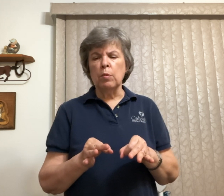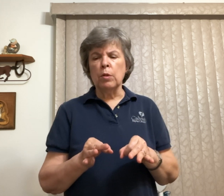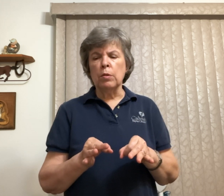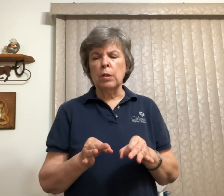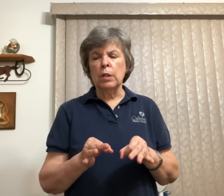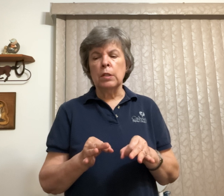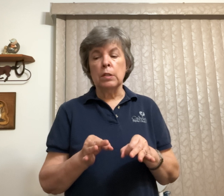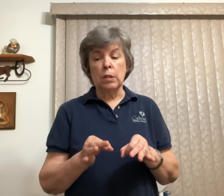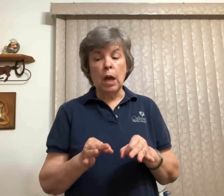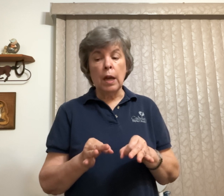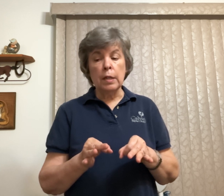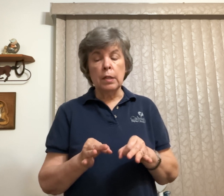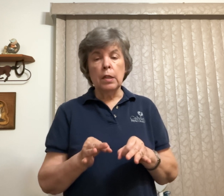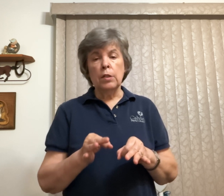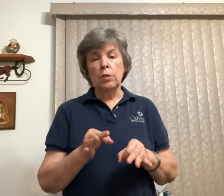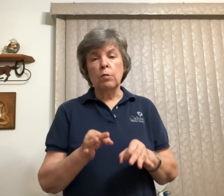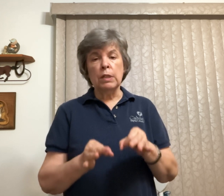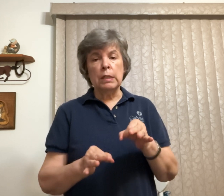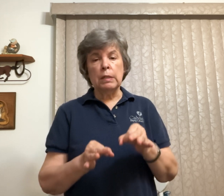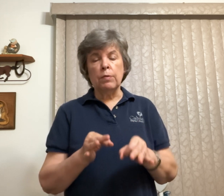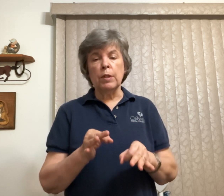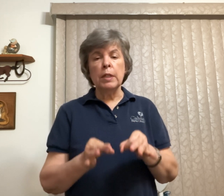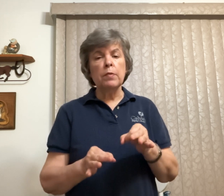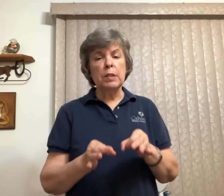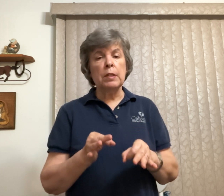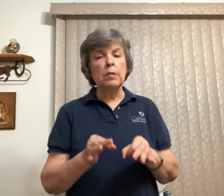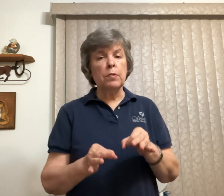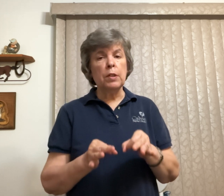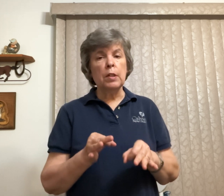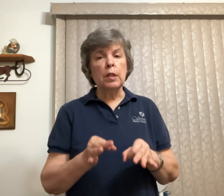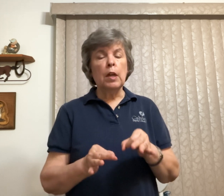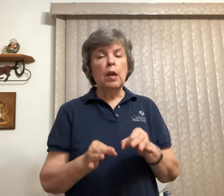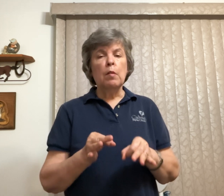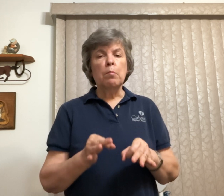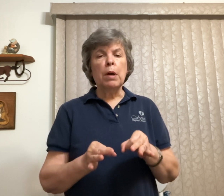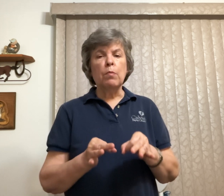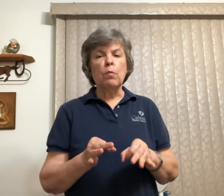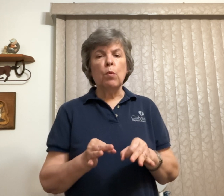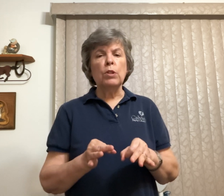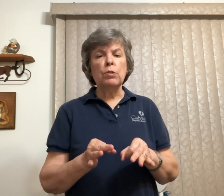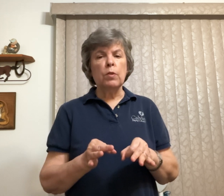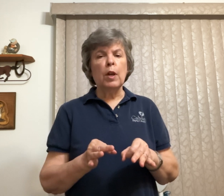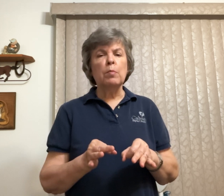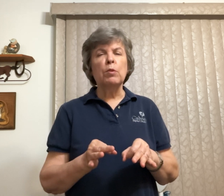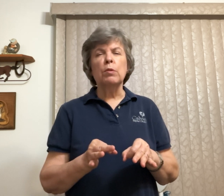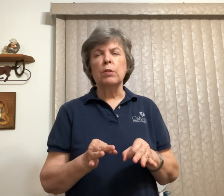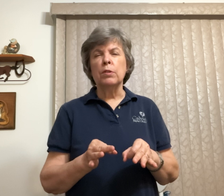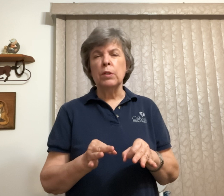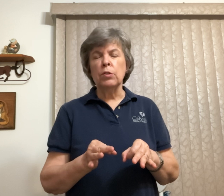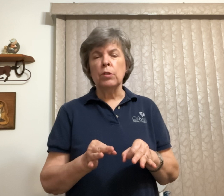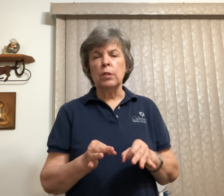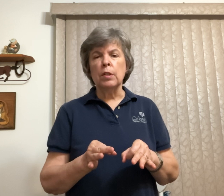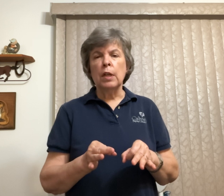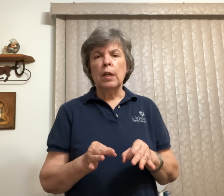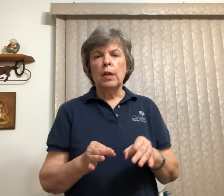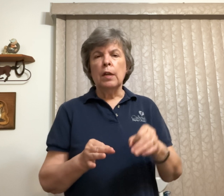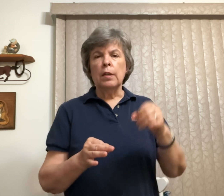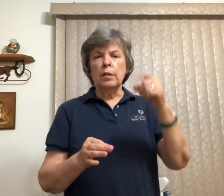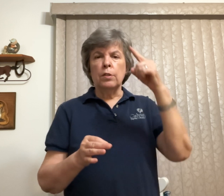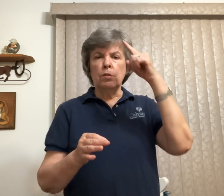word decide. So it's for if it's iffy, but once you've come to a decision, you